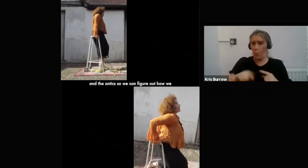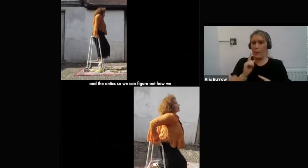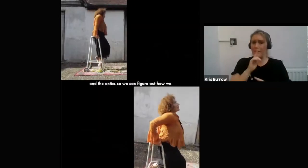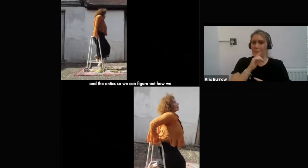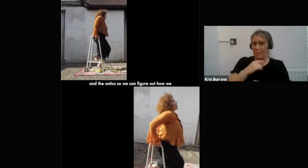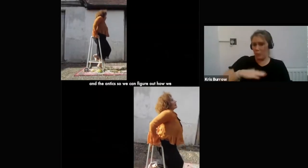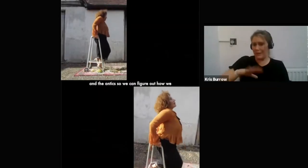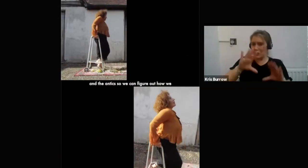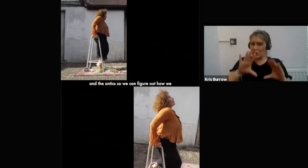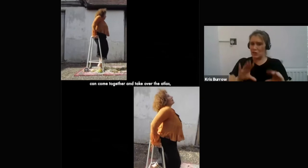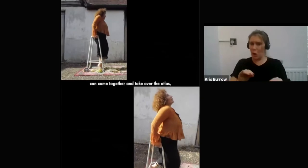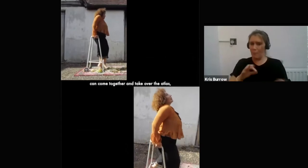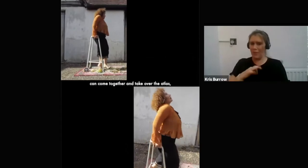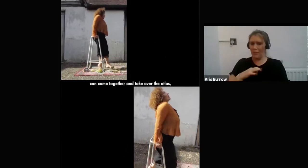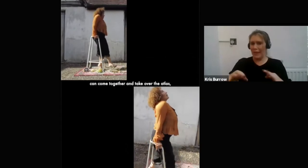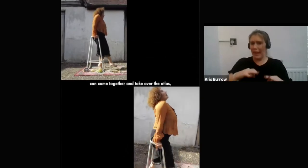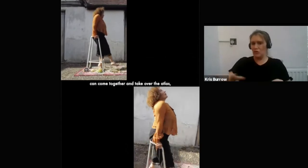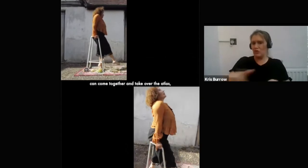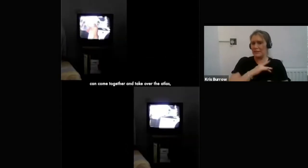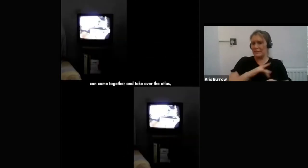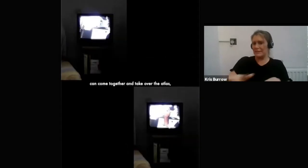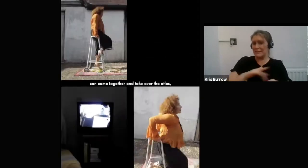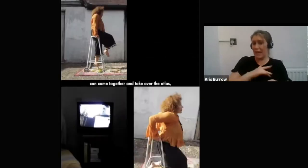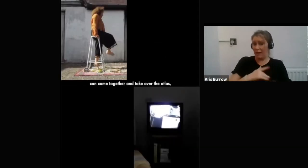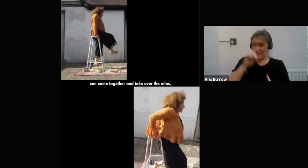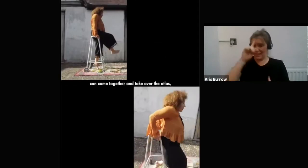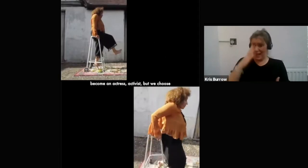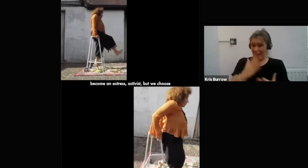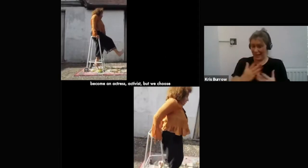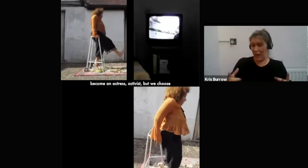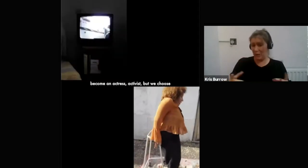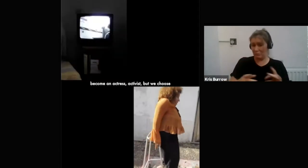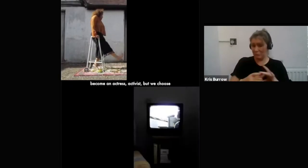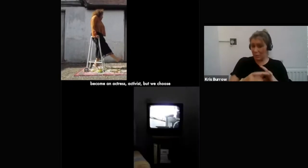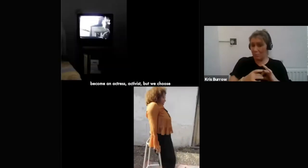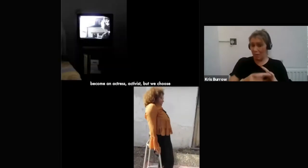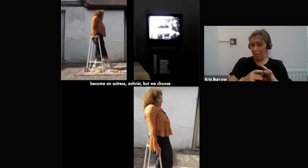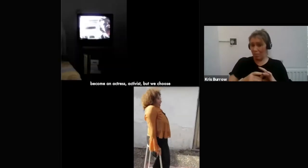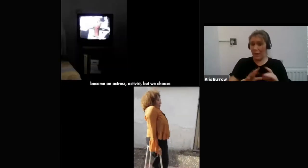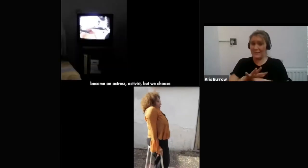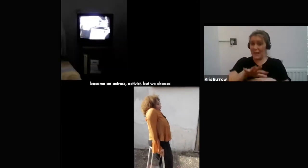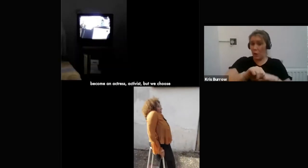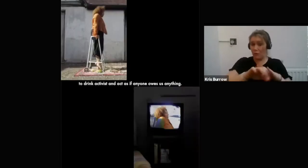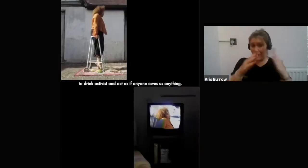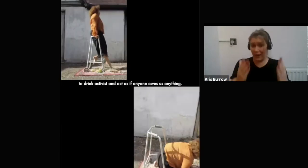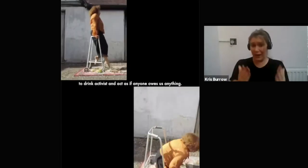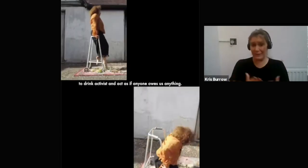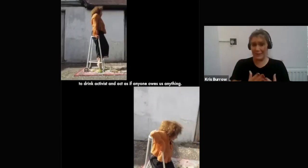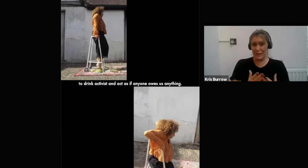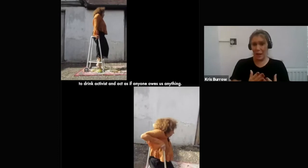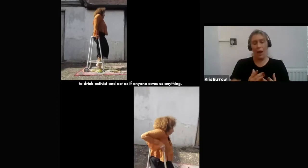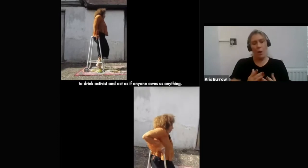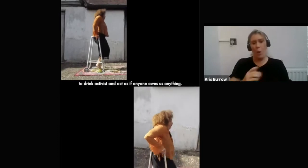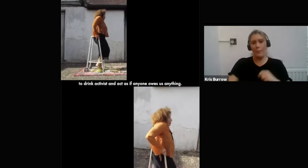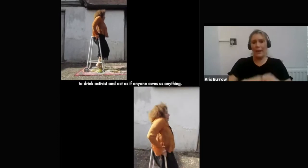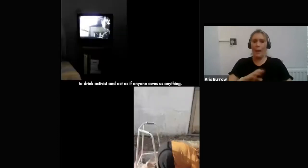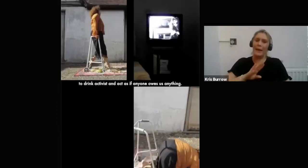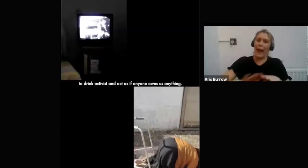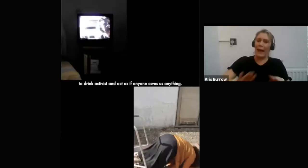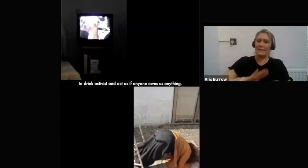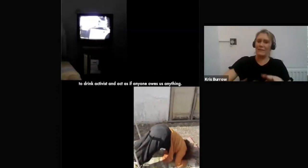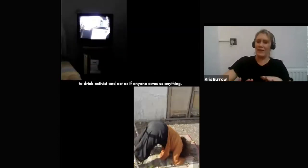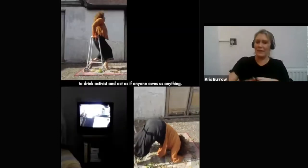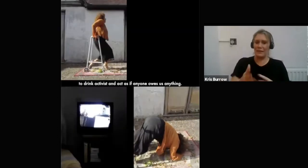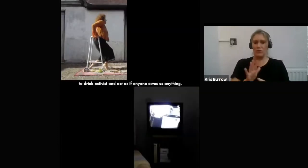theatrics and the antics and figure out how we can come together and take over the atlas. Becoming actress, activist, but we choose to drink activists and act as if